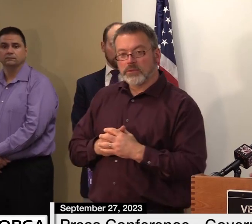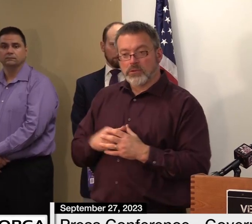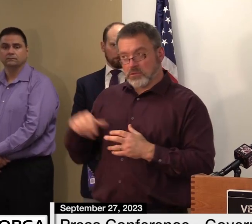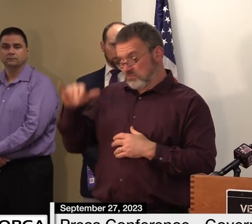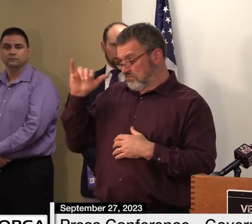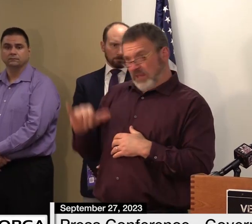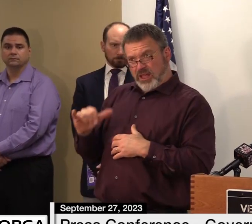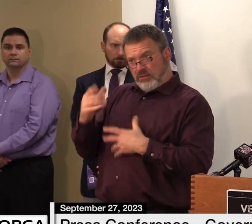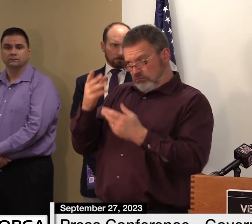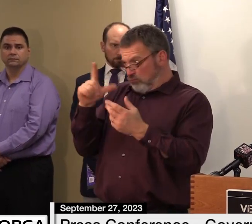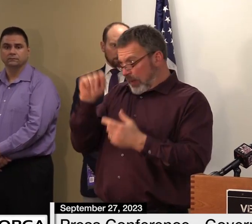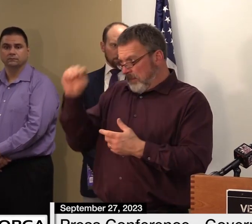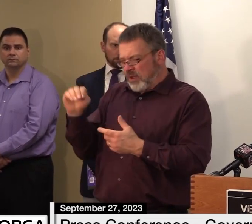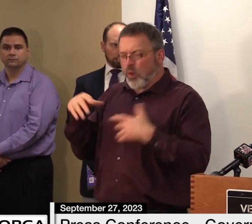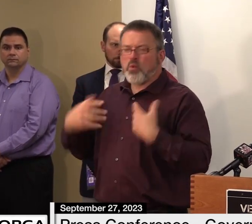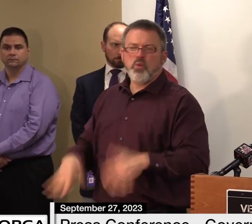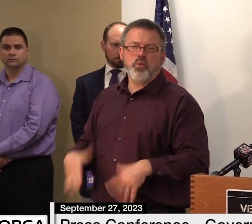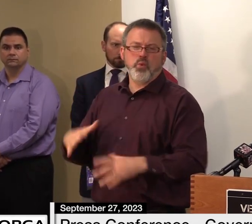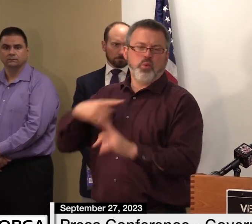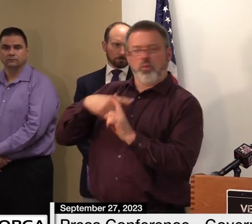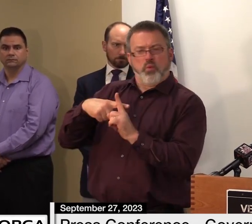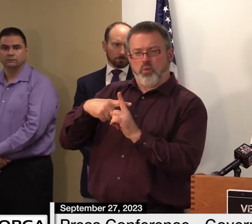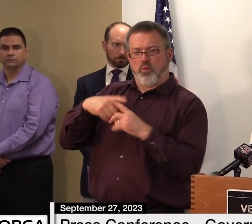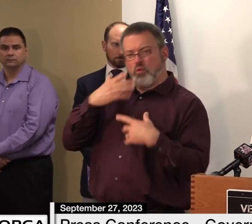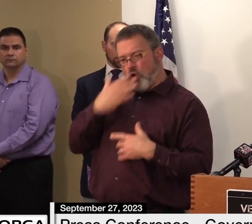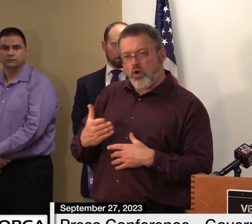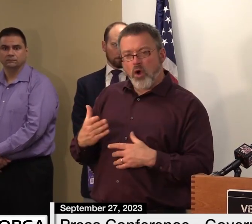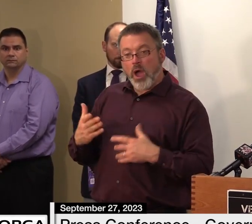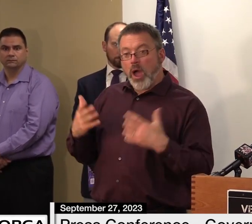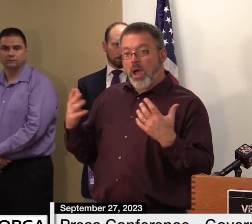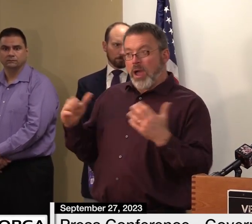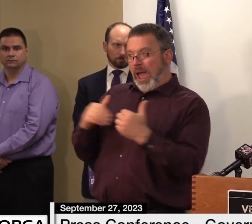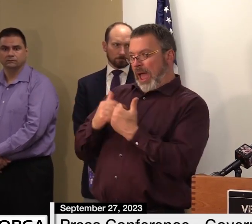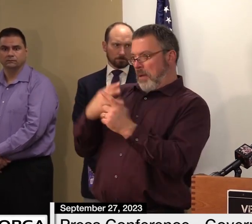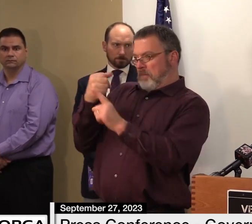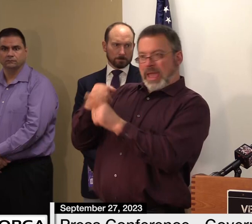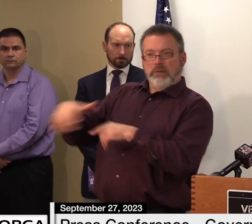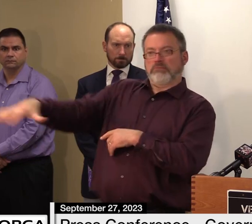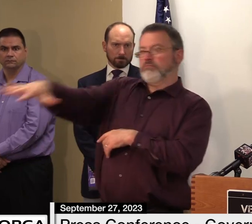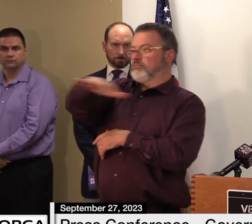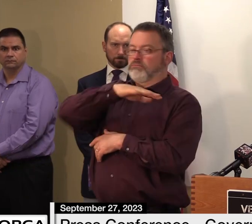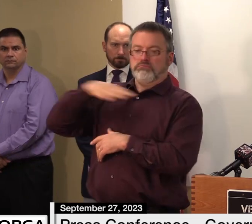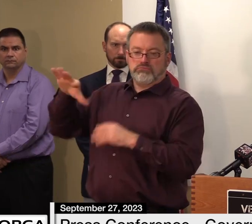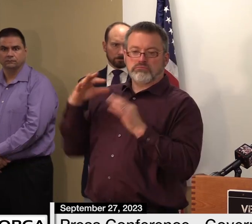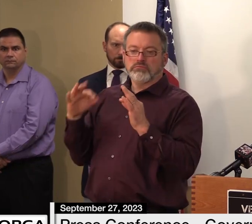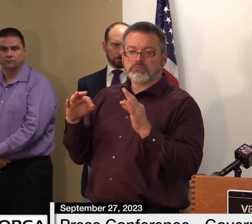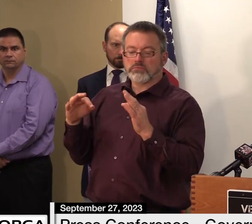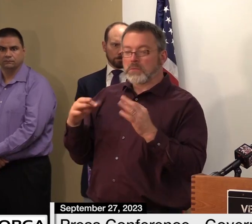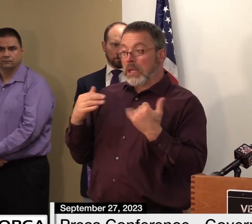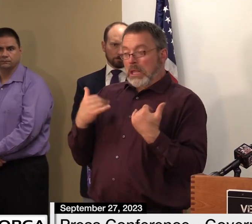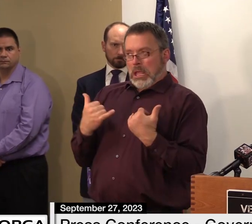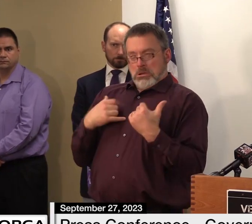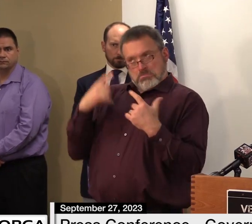we'll contemplate what this means to our overall program, but it's just too early to tell.